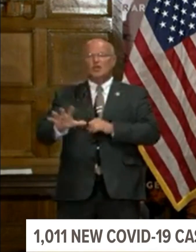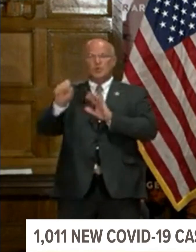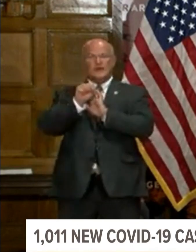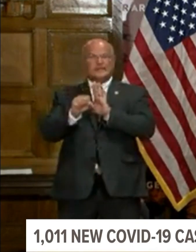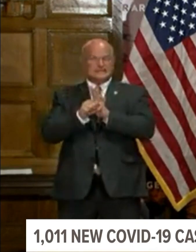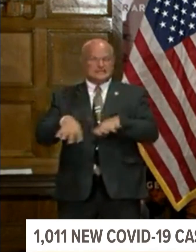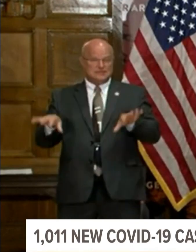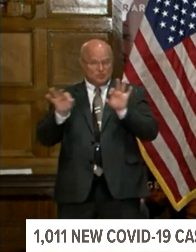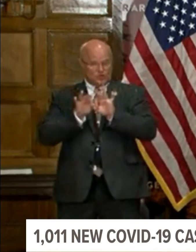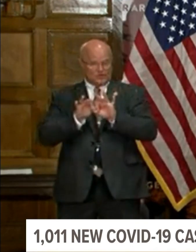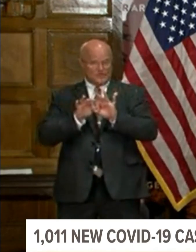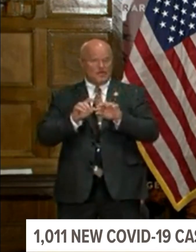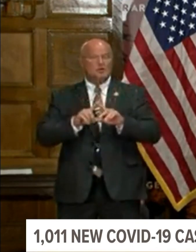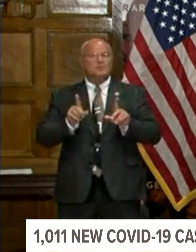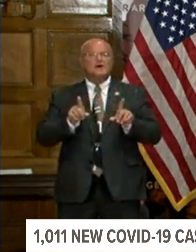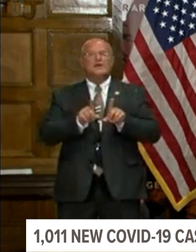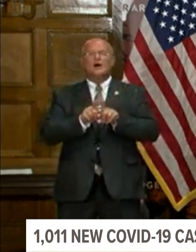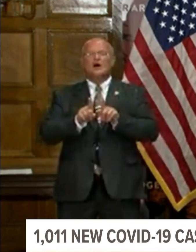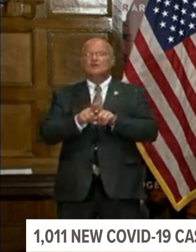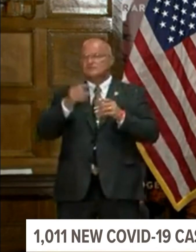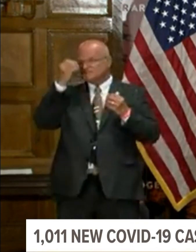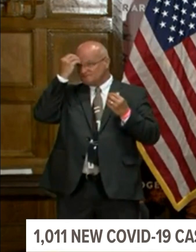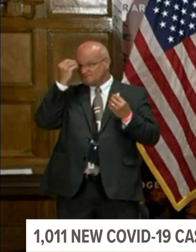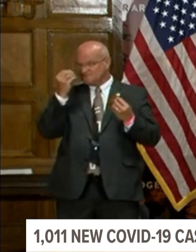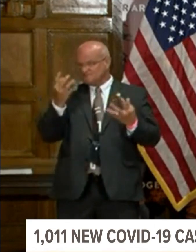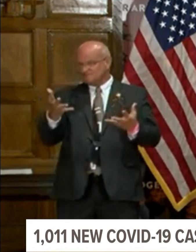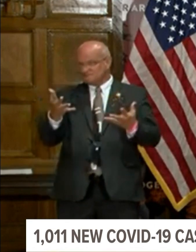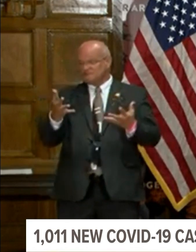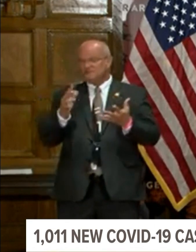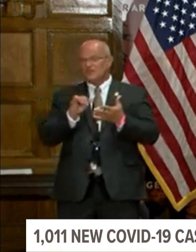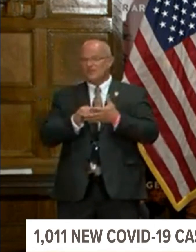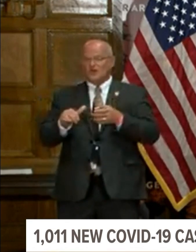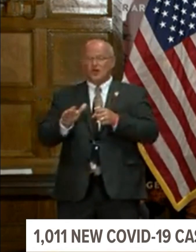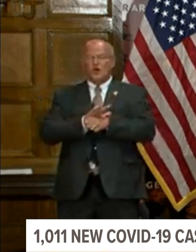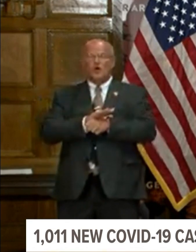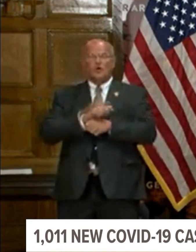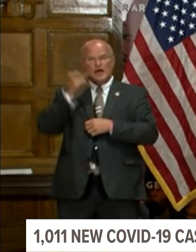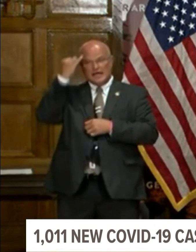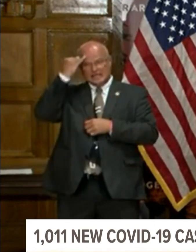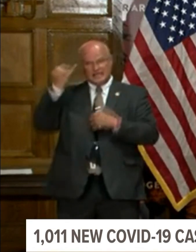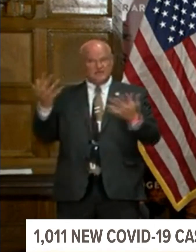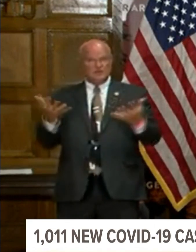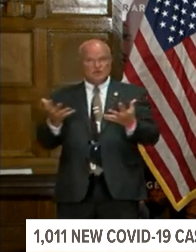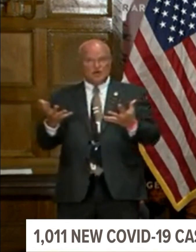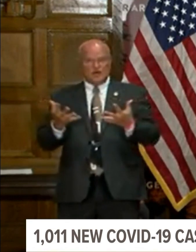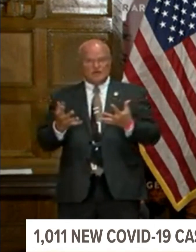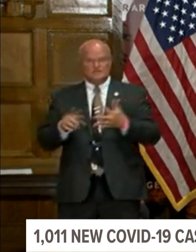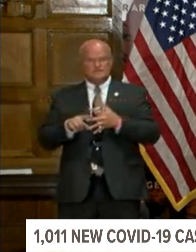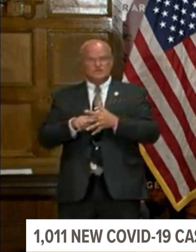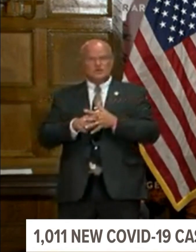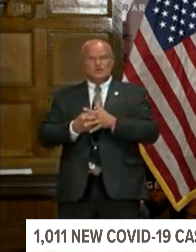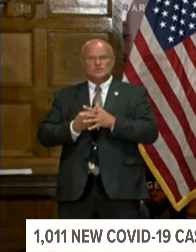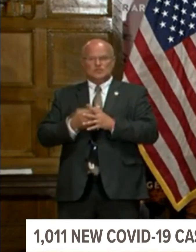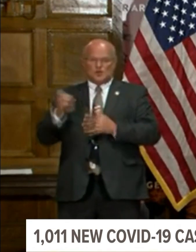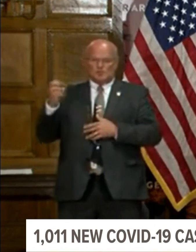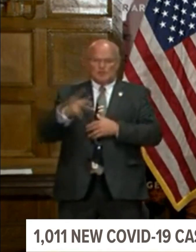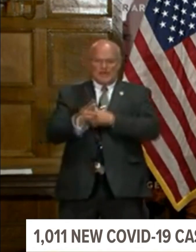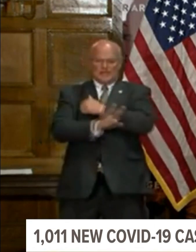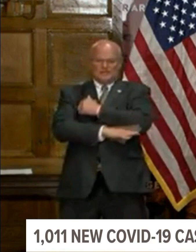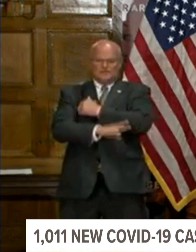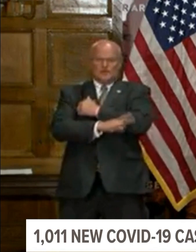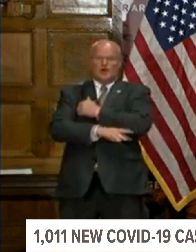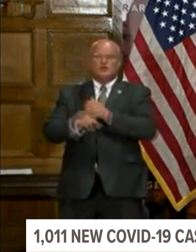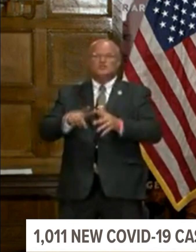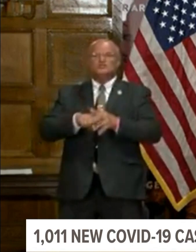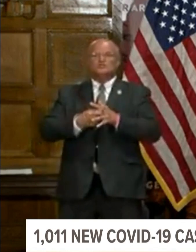is so important. But also just to say that, the whole premise was that when we started back in the fall, we would start with